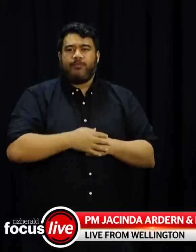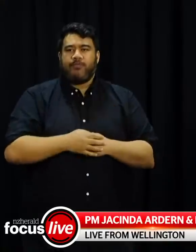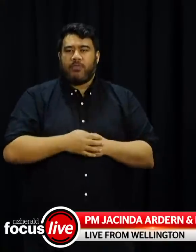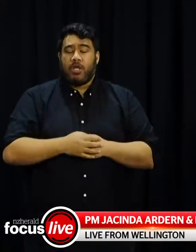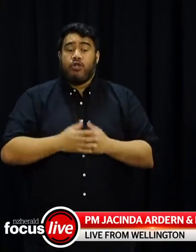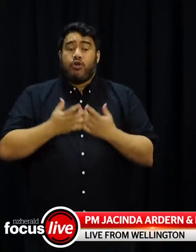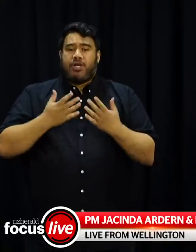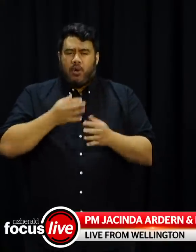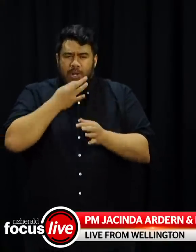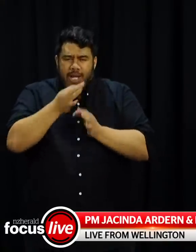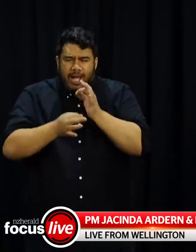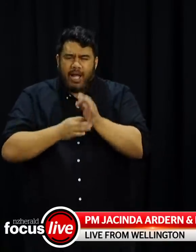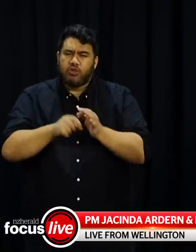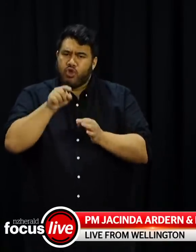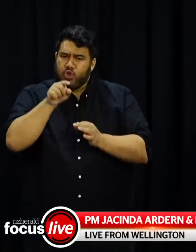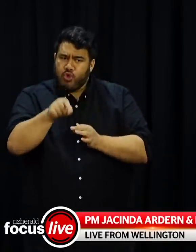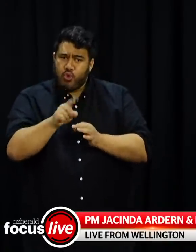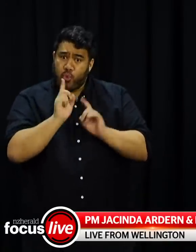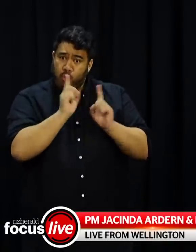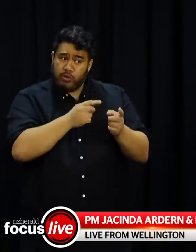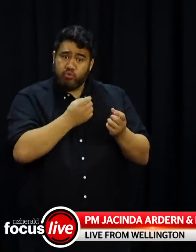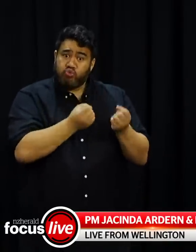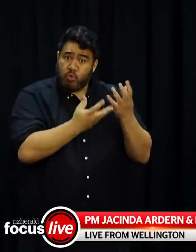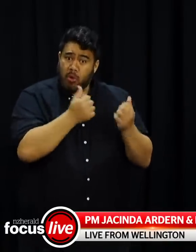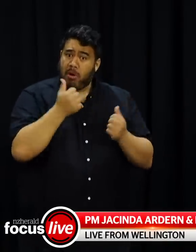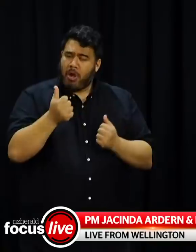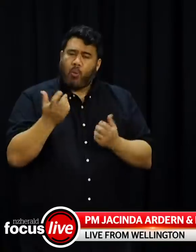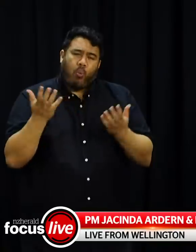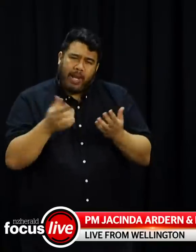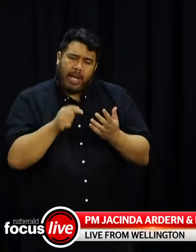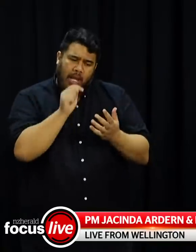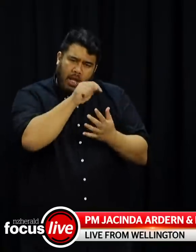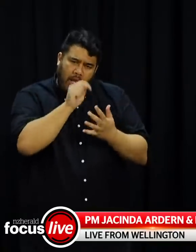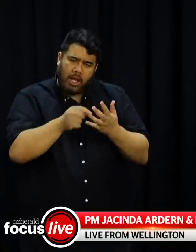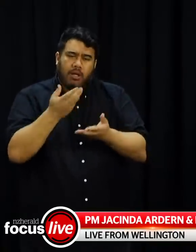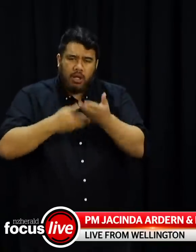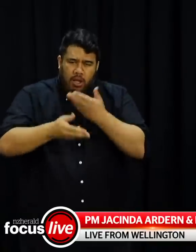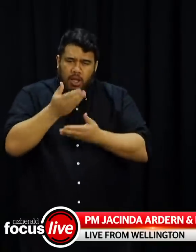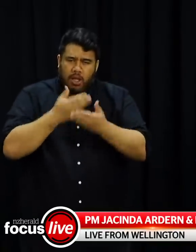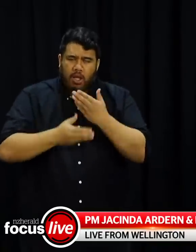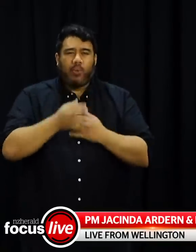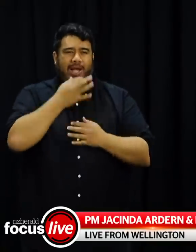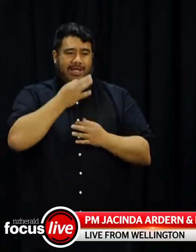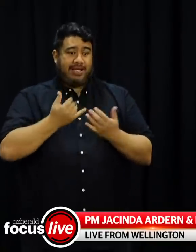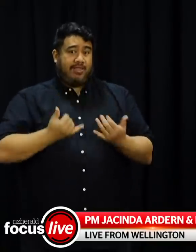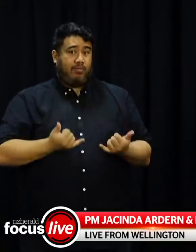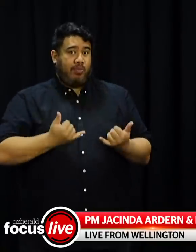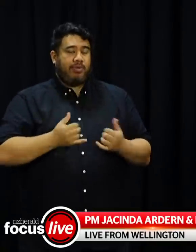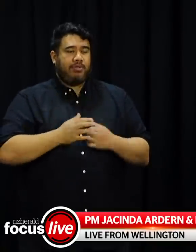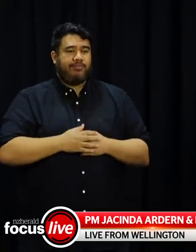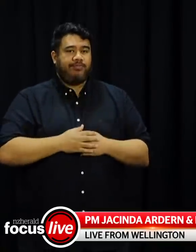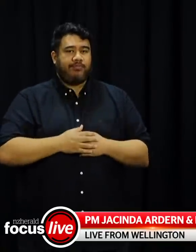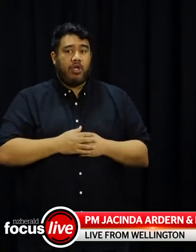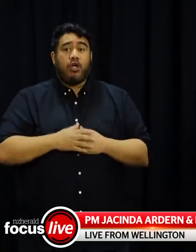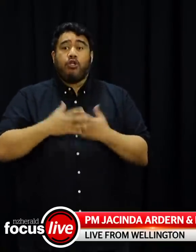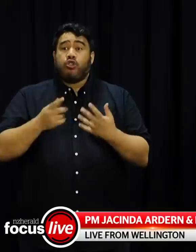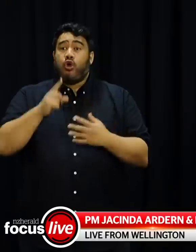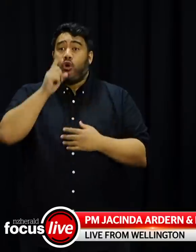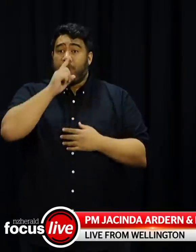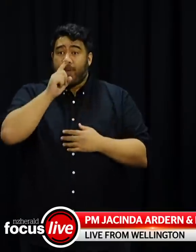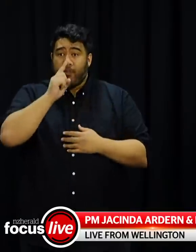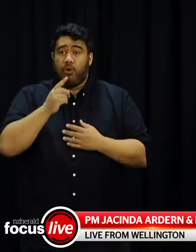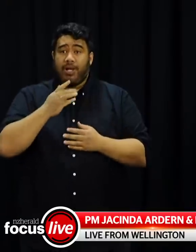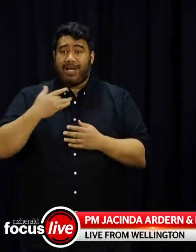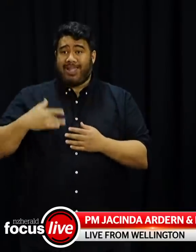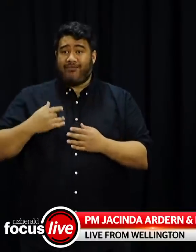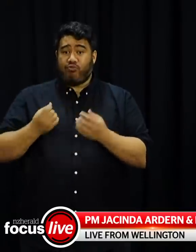visited while in Rotorua over the weekend. But the important thing is here, people in Rotorua and indeed around the